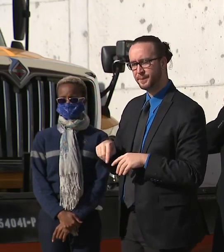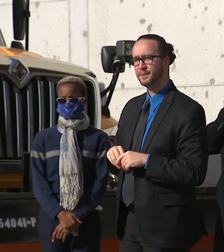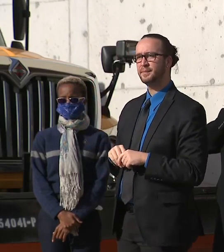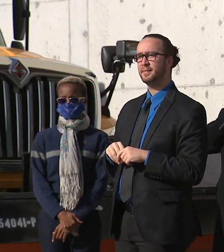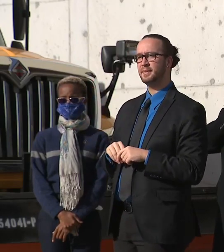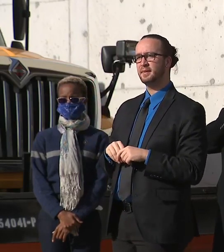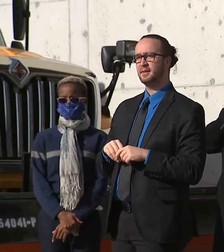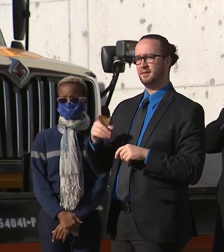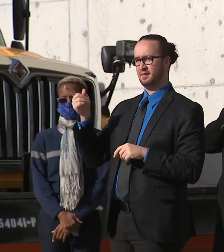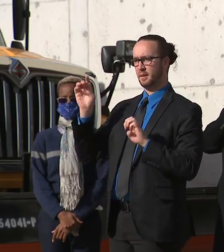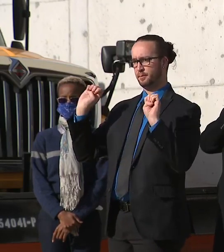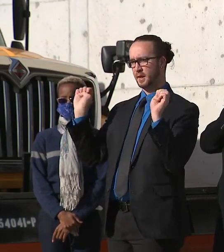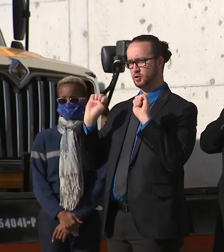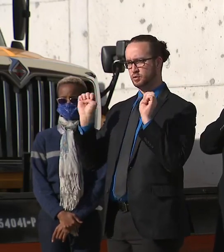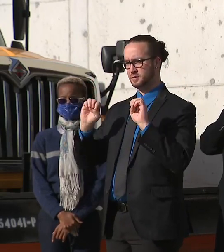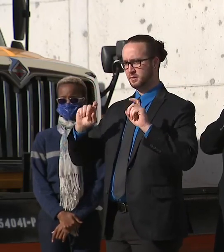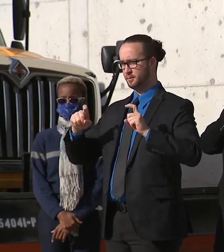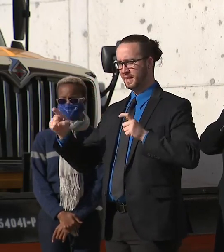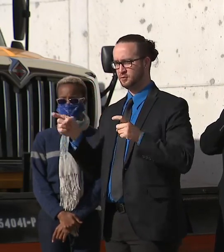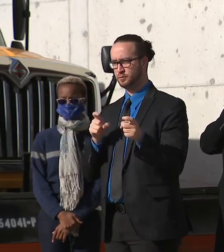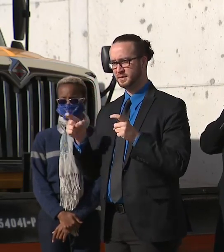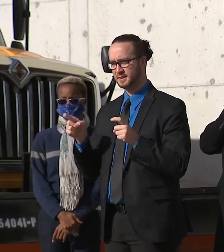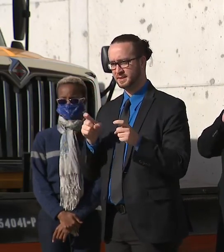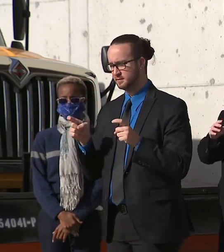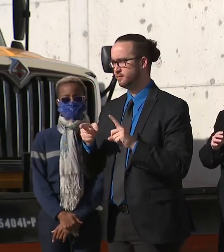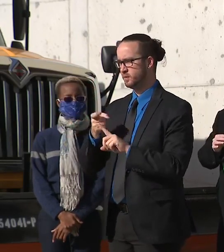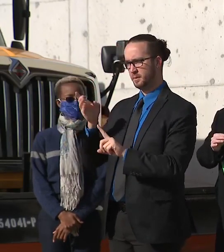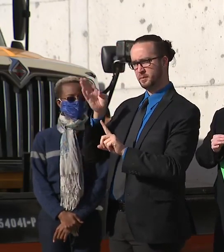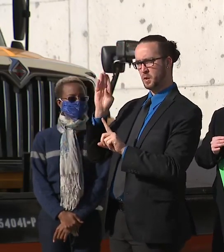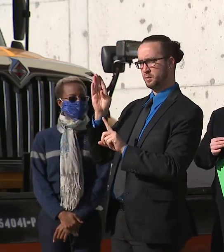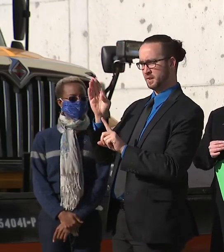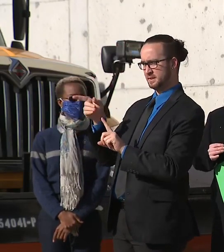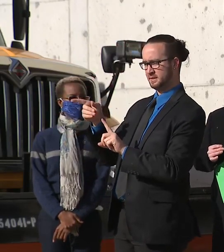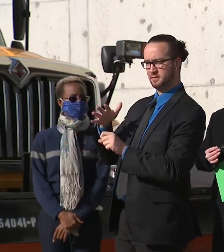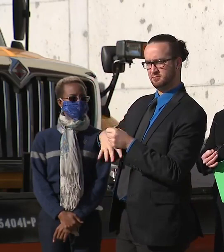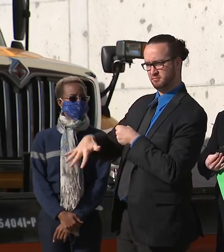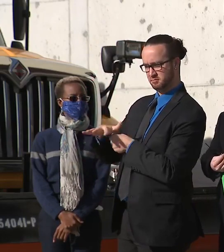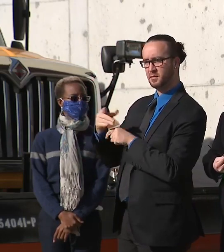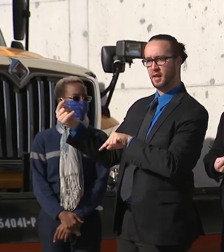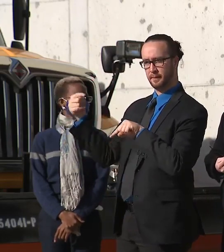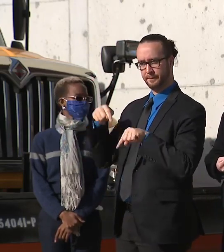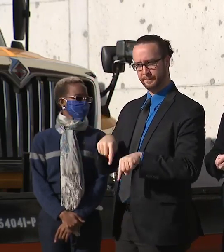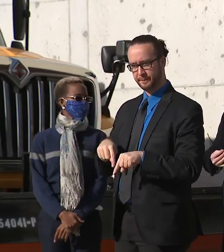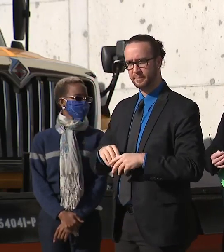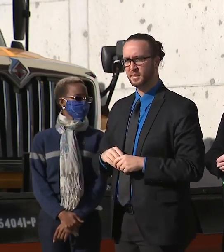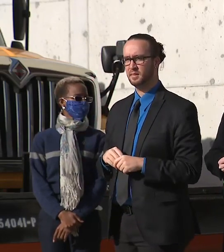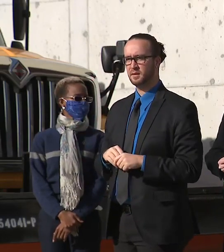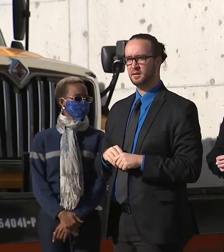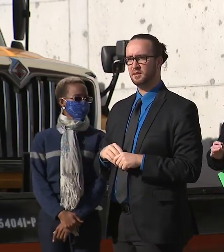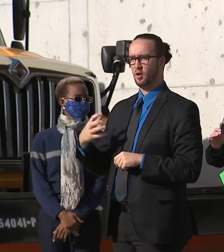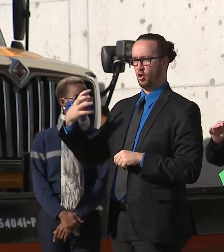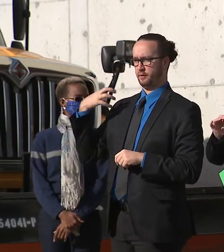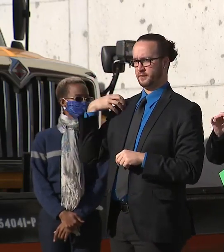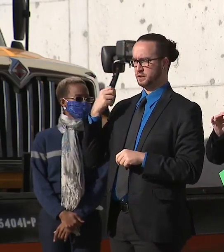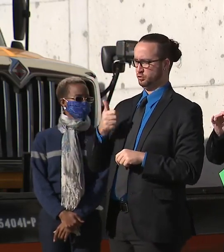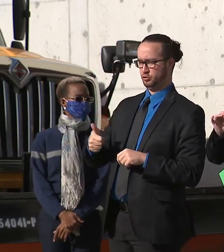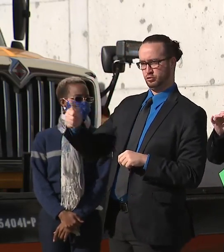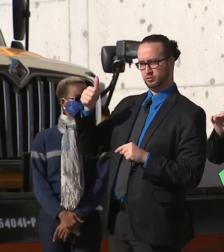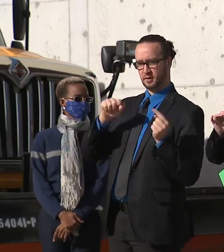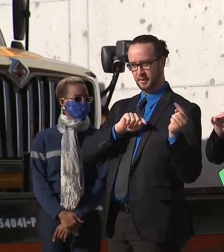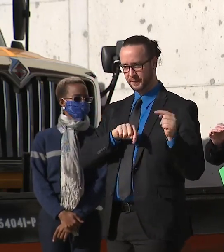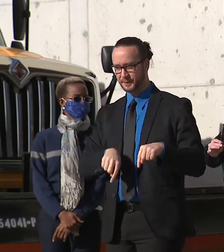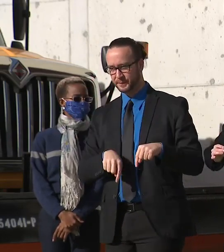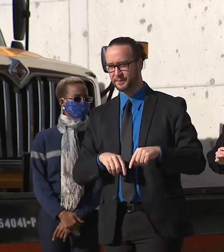from Baltimore City General Services, Commissioner Harrison. We have today, and we also have our Deputy